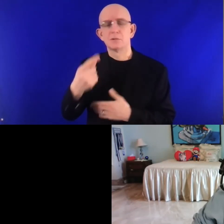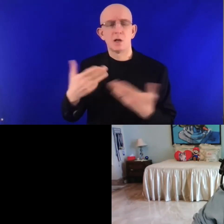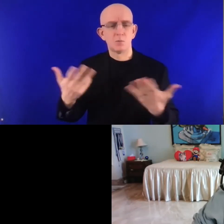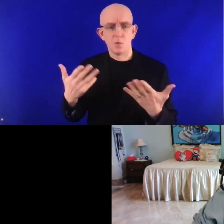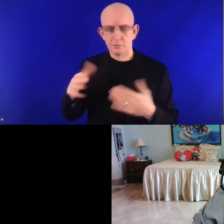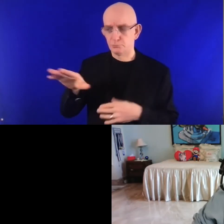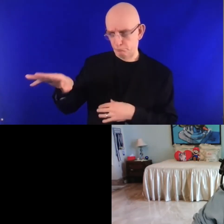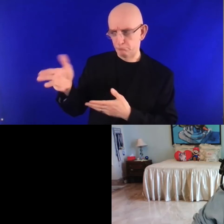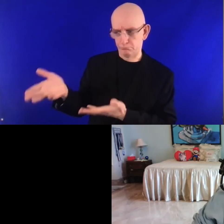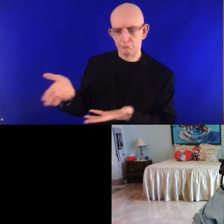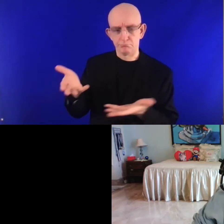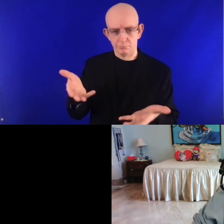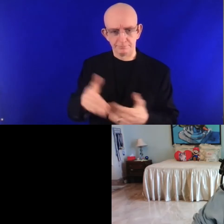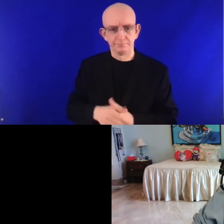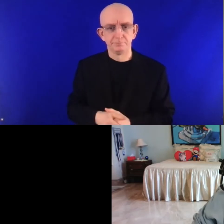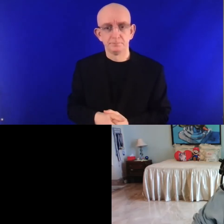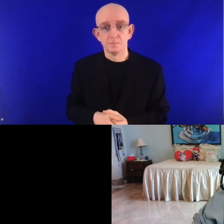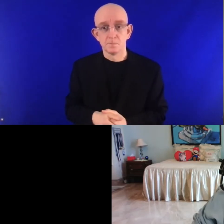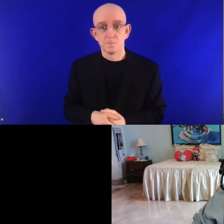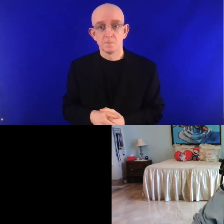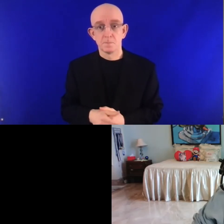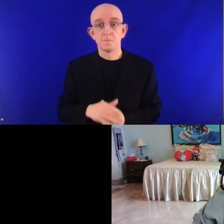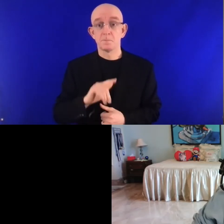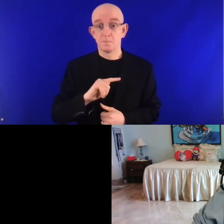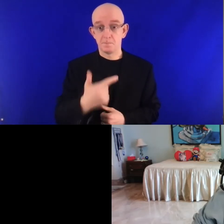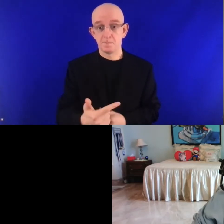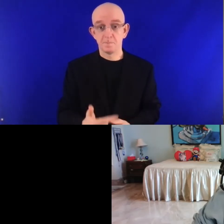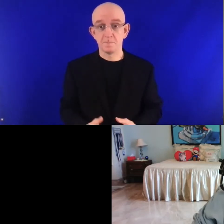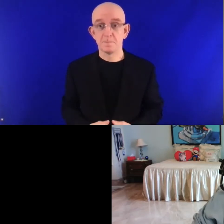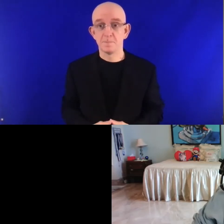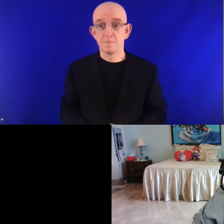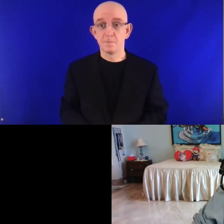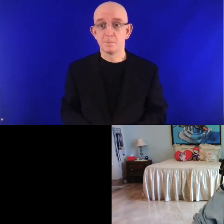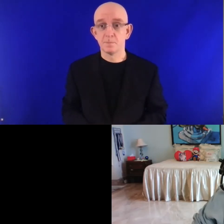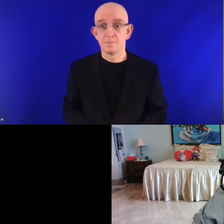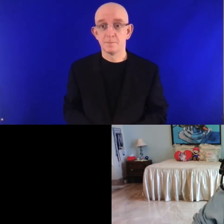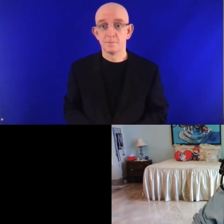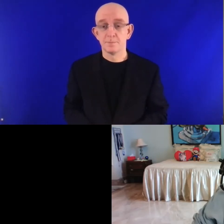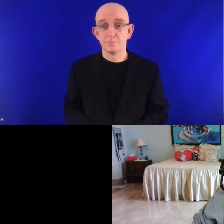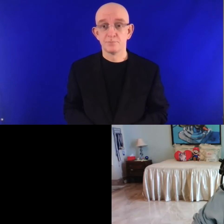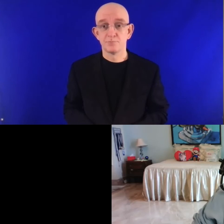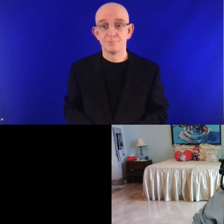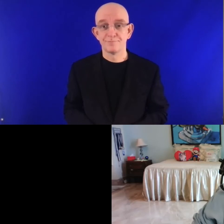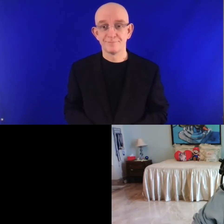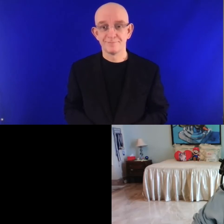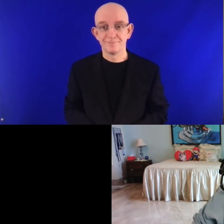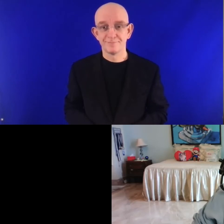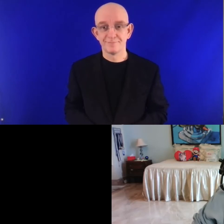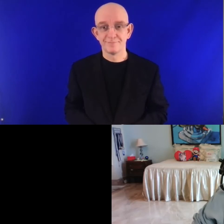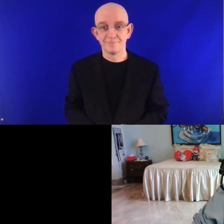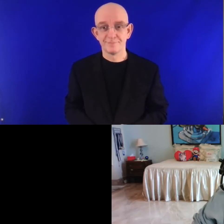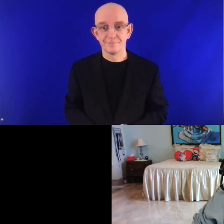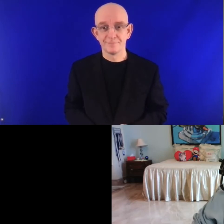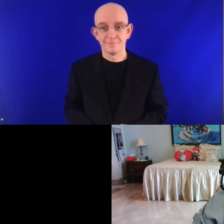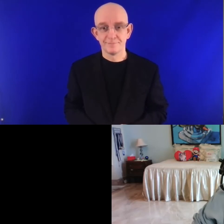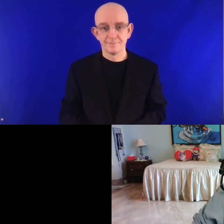it means really to be disabled. I like the perspective of